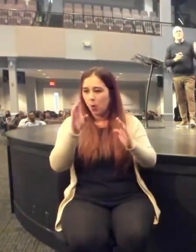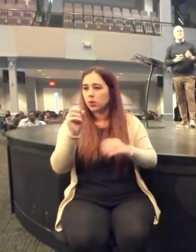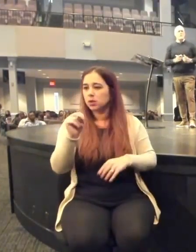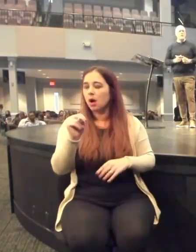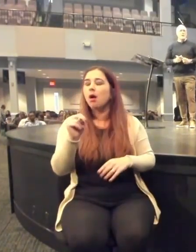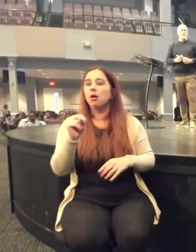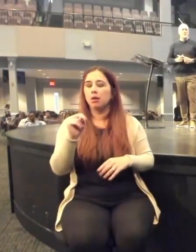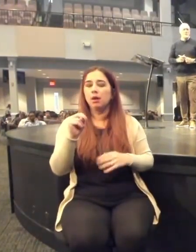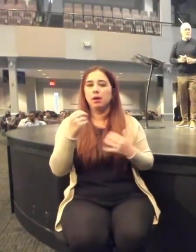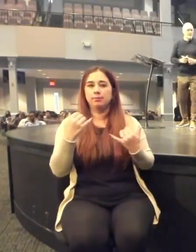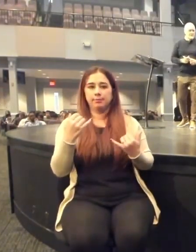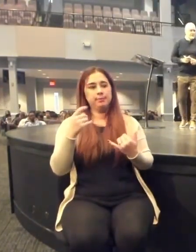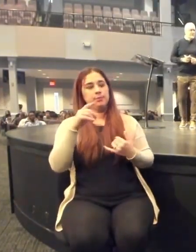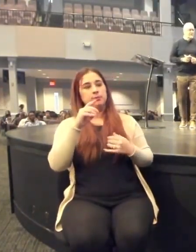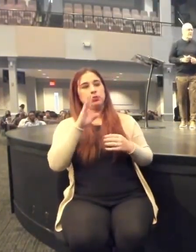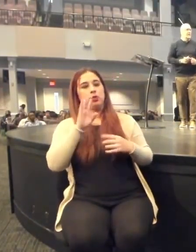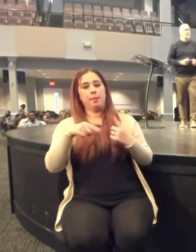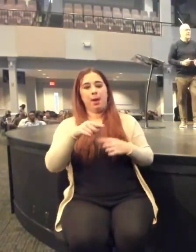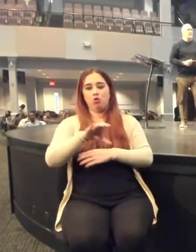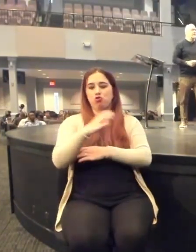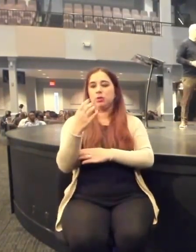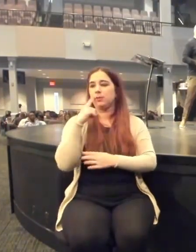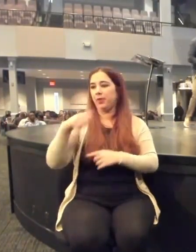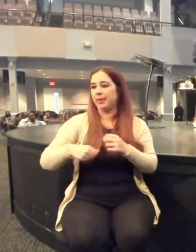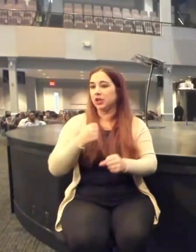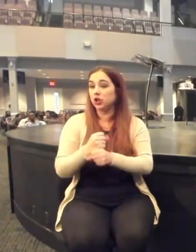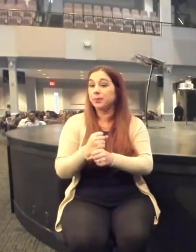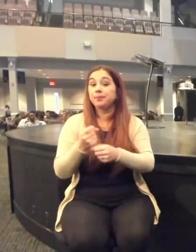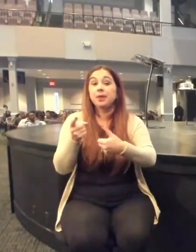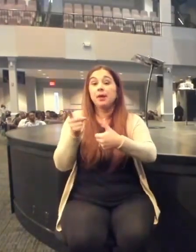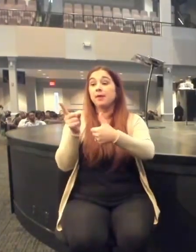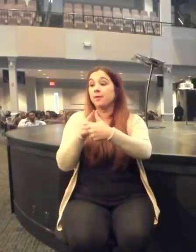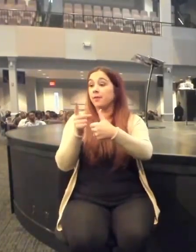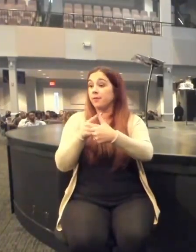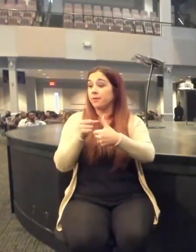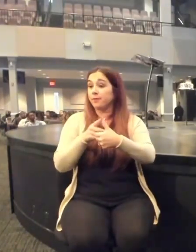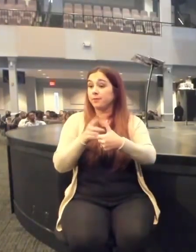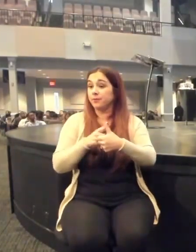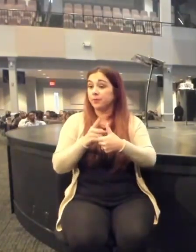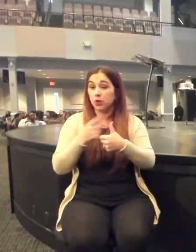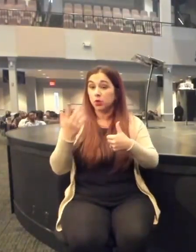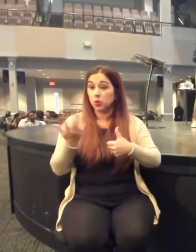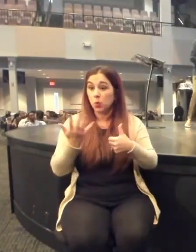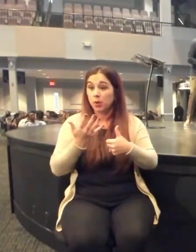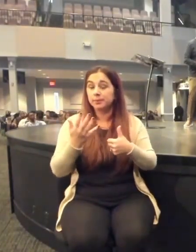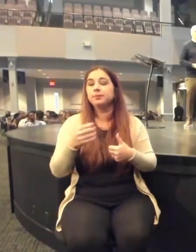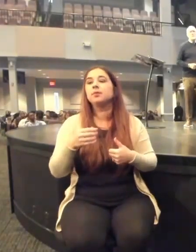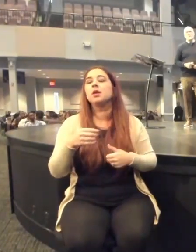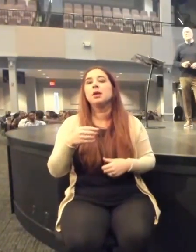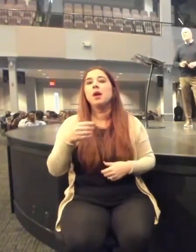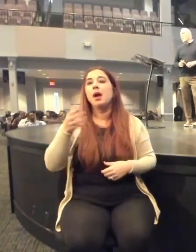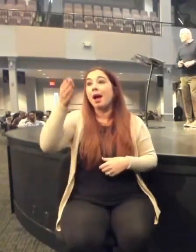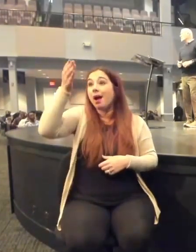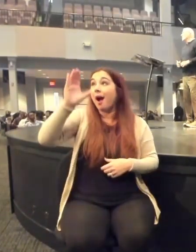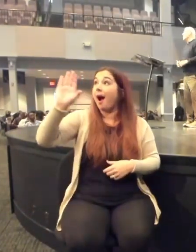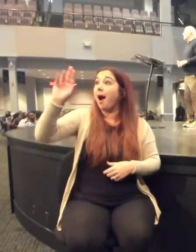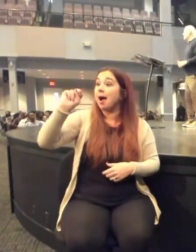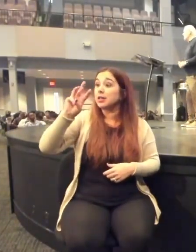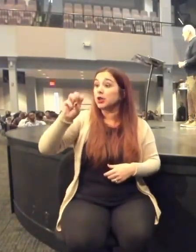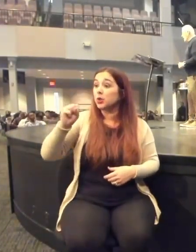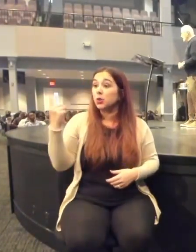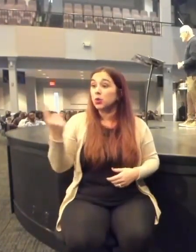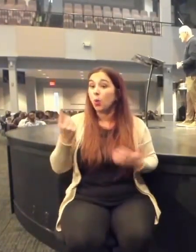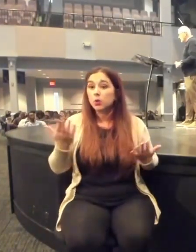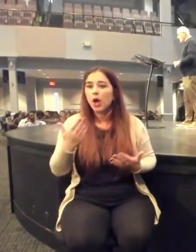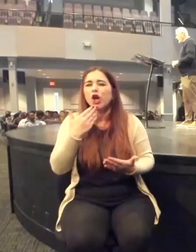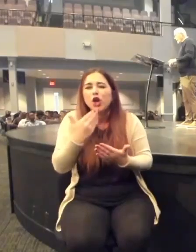focus our attention on Christmas this year. The first thing I'm going to talk about here for a few moments is the fact that God's news is always good news